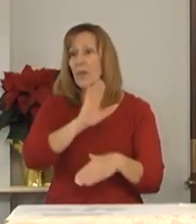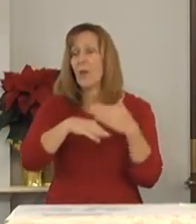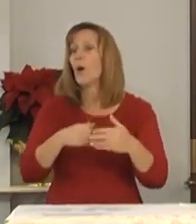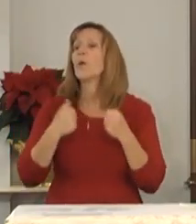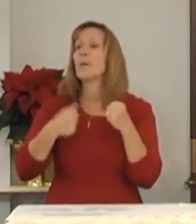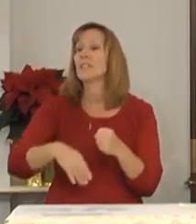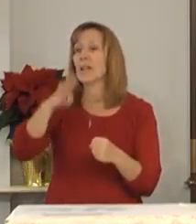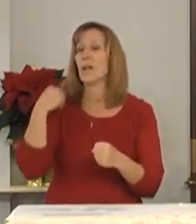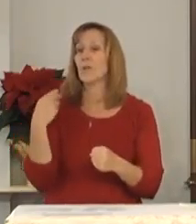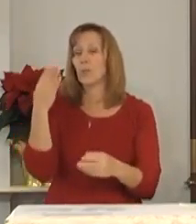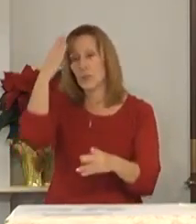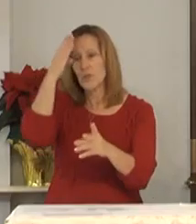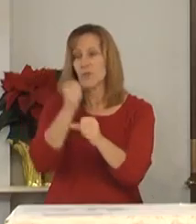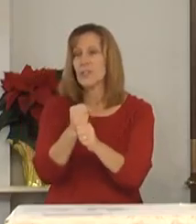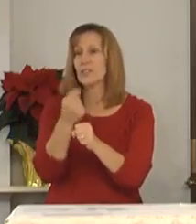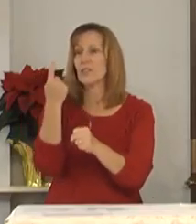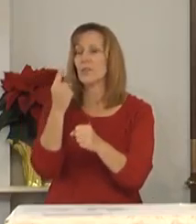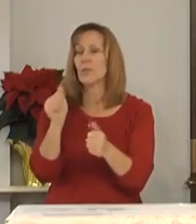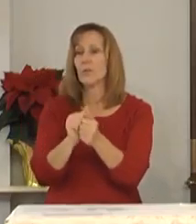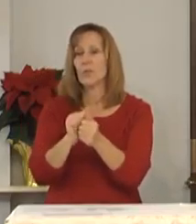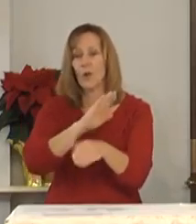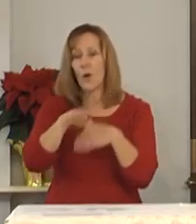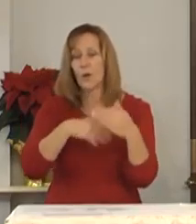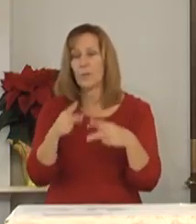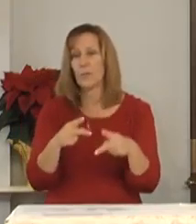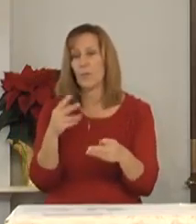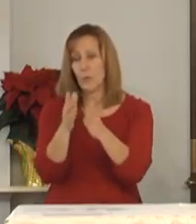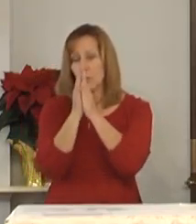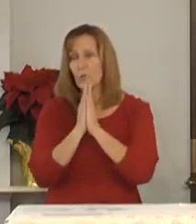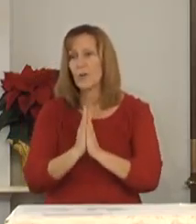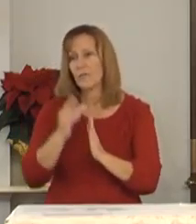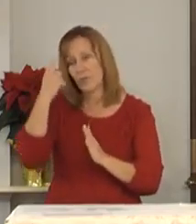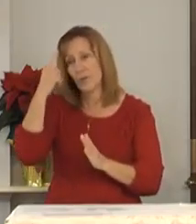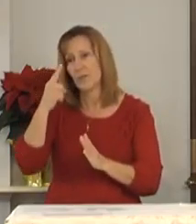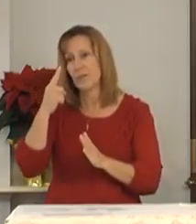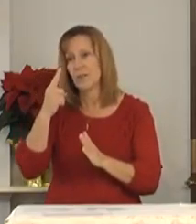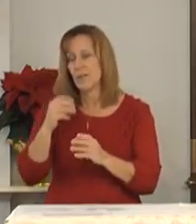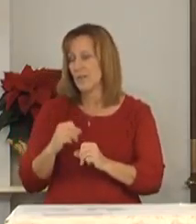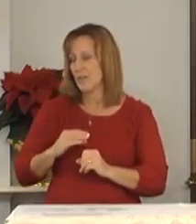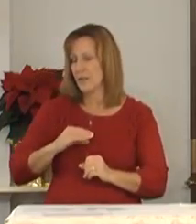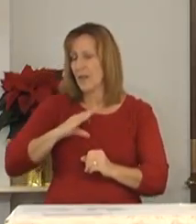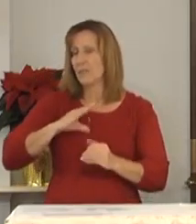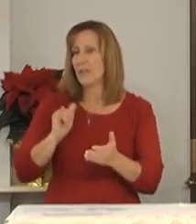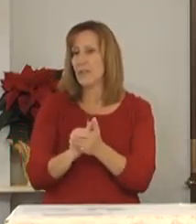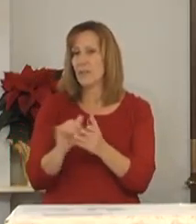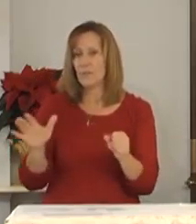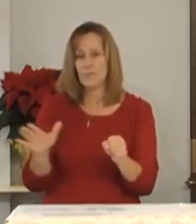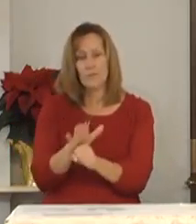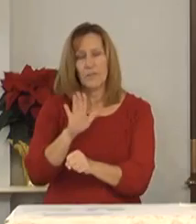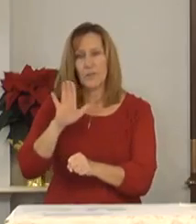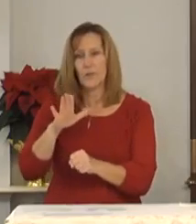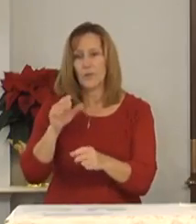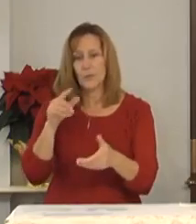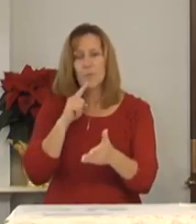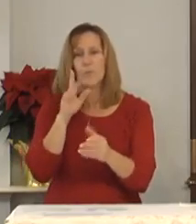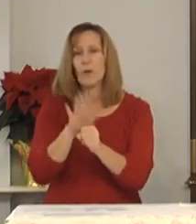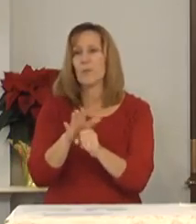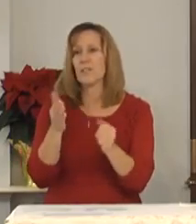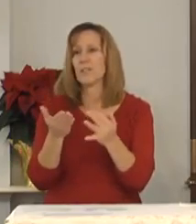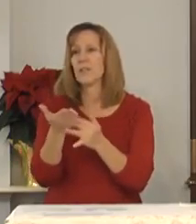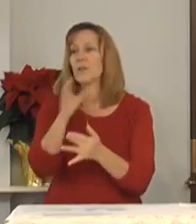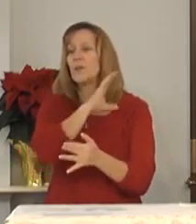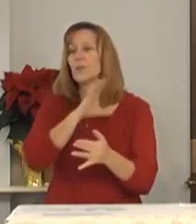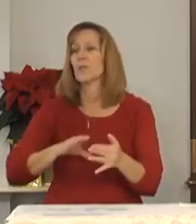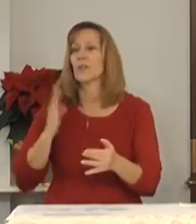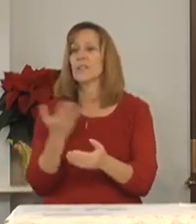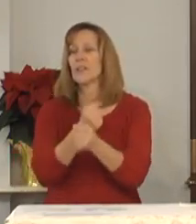Almighty God, we entrust to you all for whom we pray, confident that you fulfill your promises through Christ